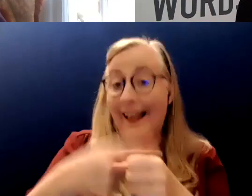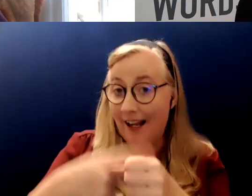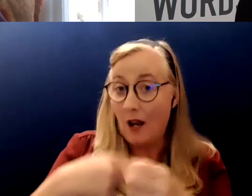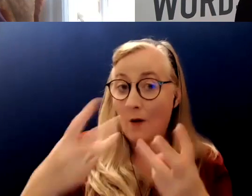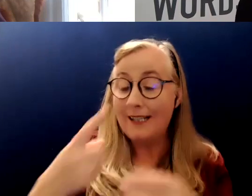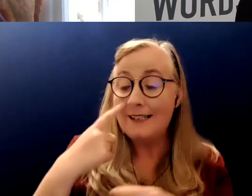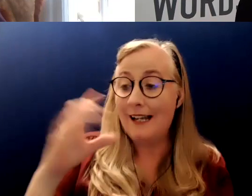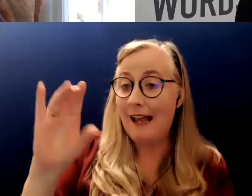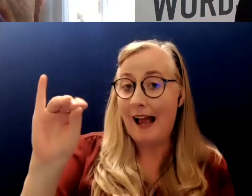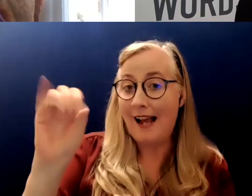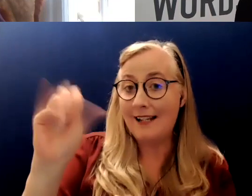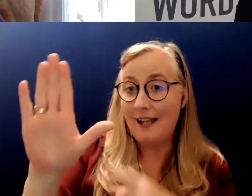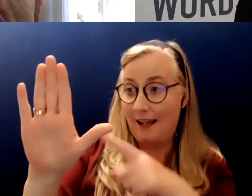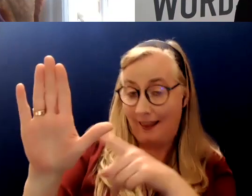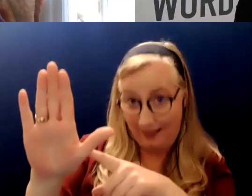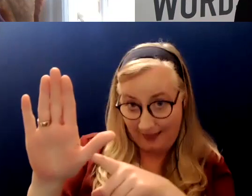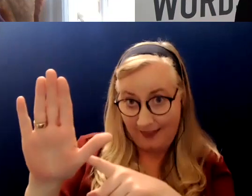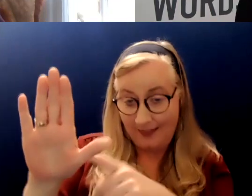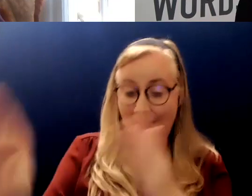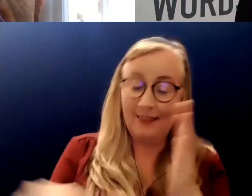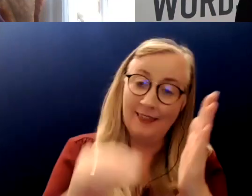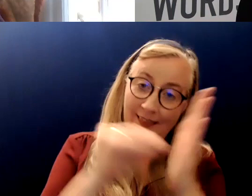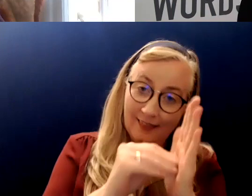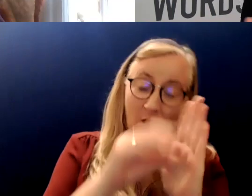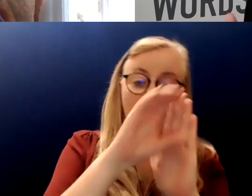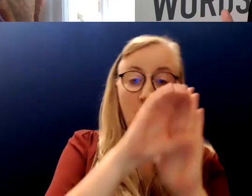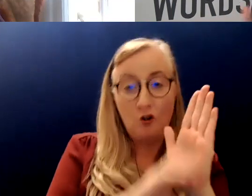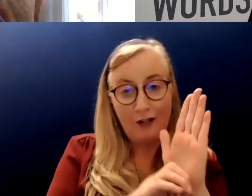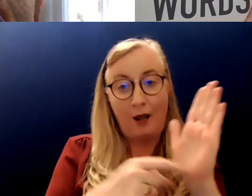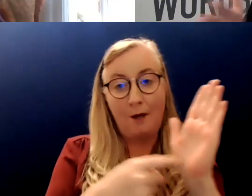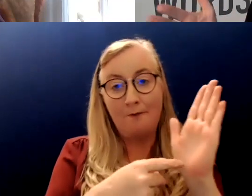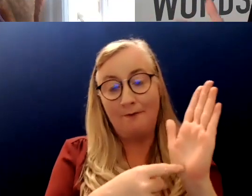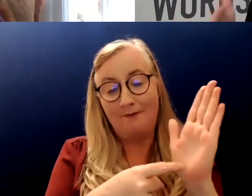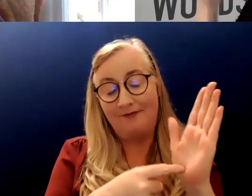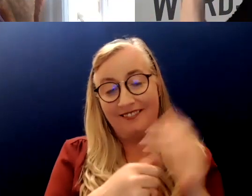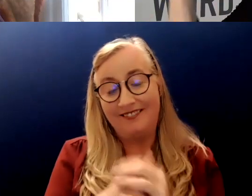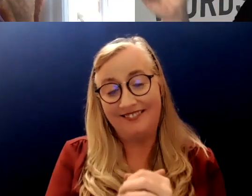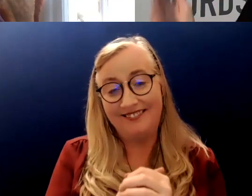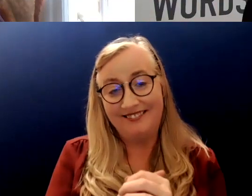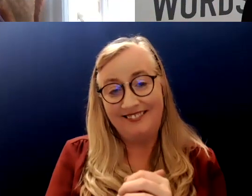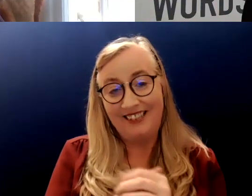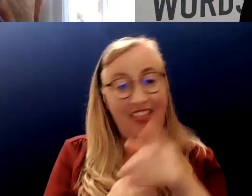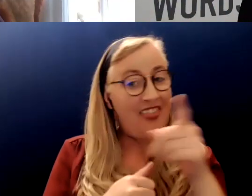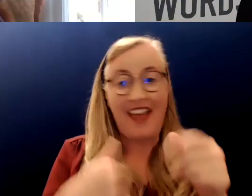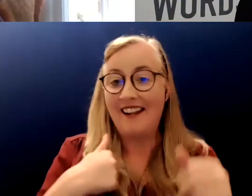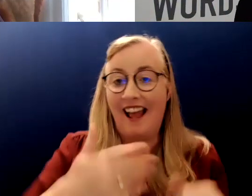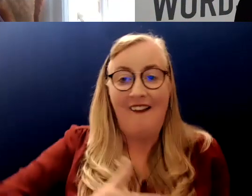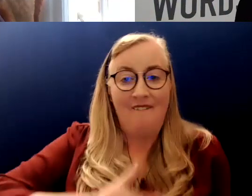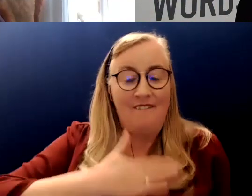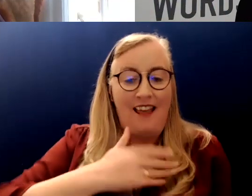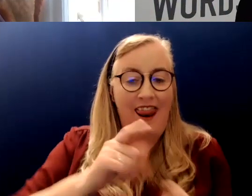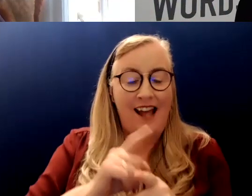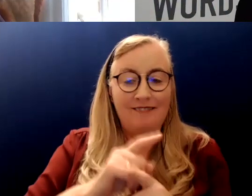on the curriculum. I think to me, that would be the ultimate, Mhm.